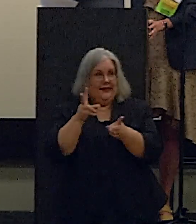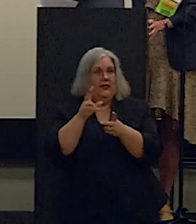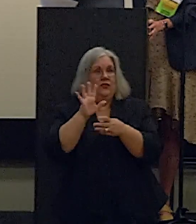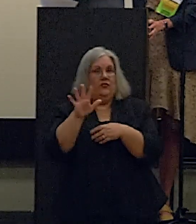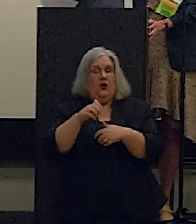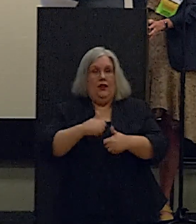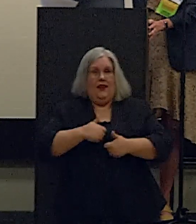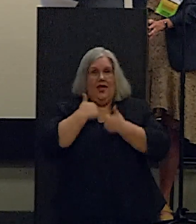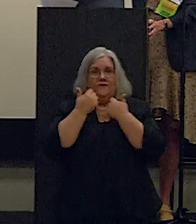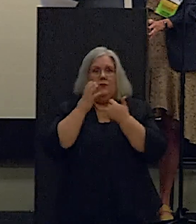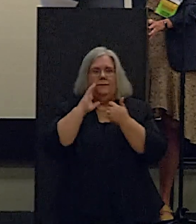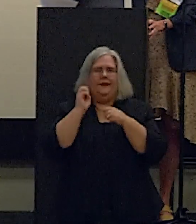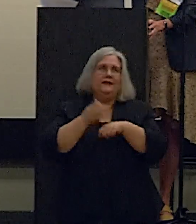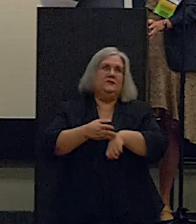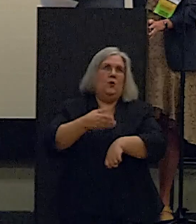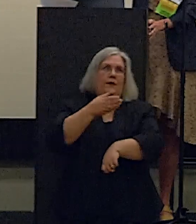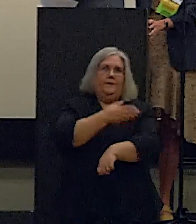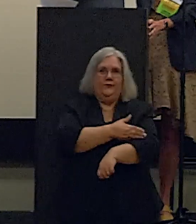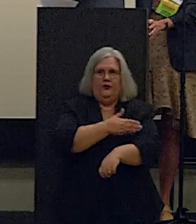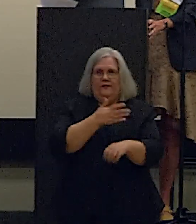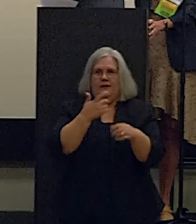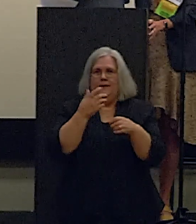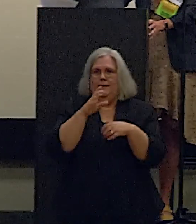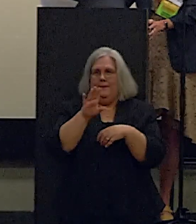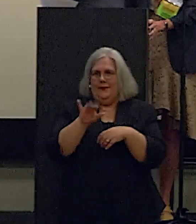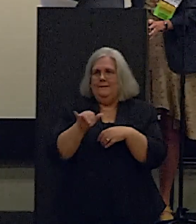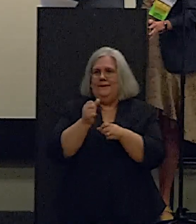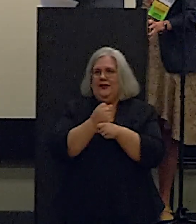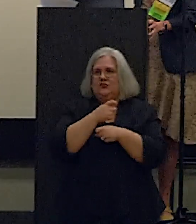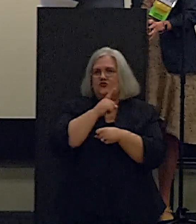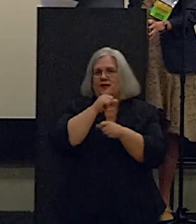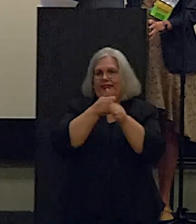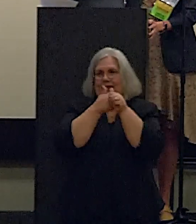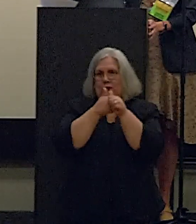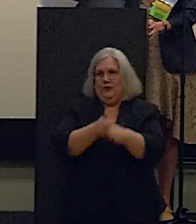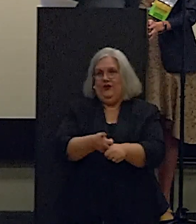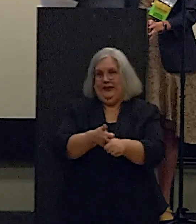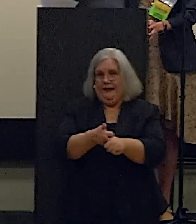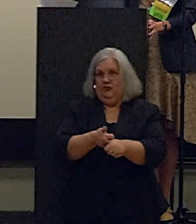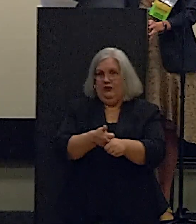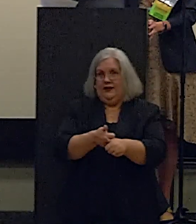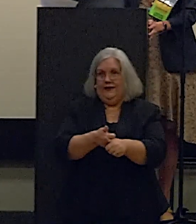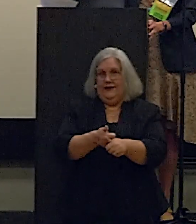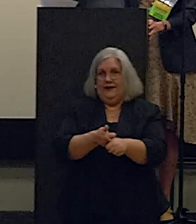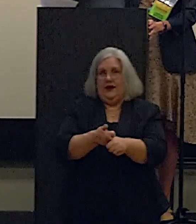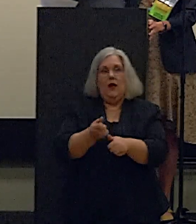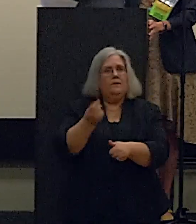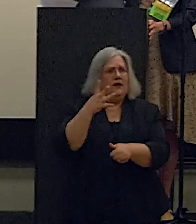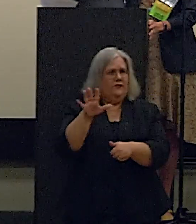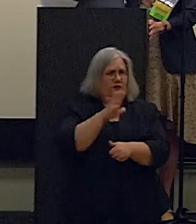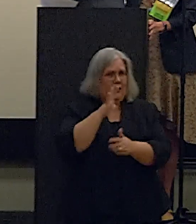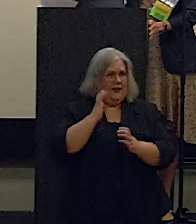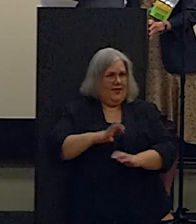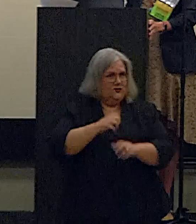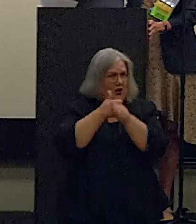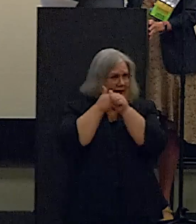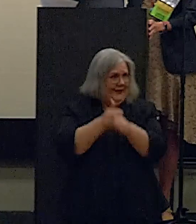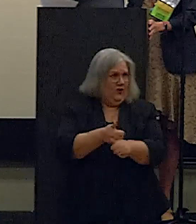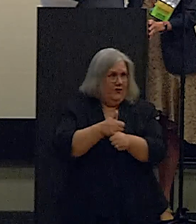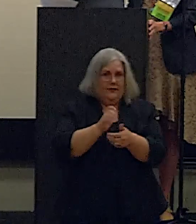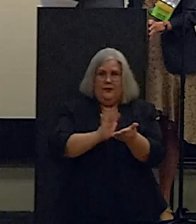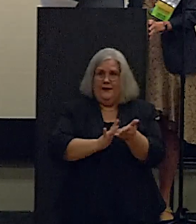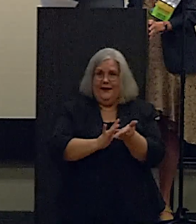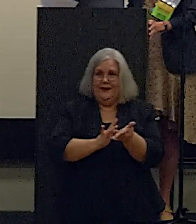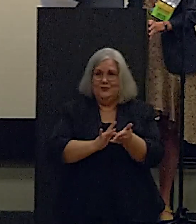will just be so improved by making sure that they stay adherent. How many of your clients are adherent on their